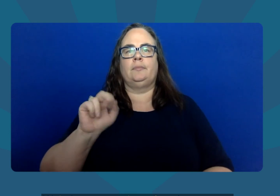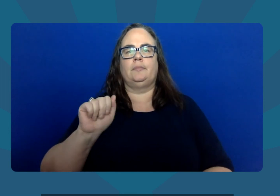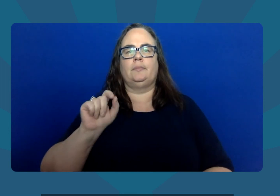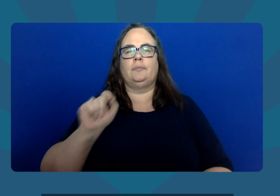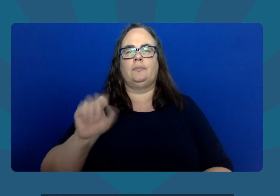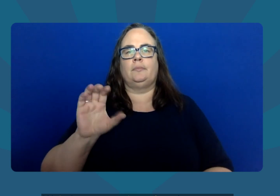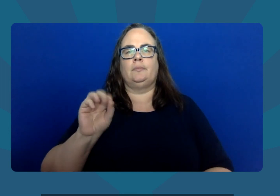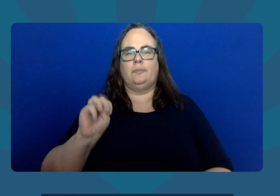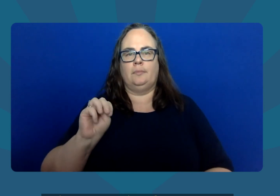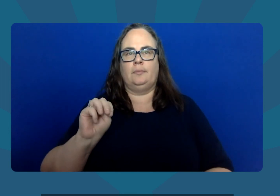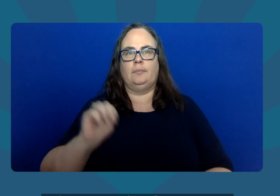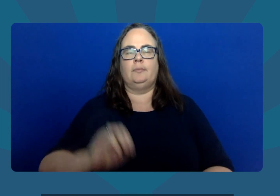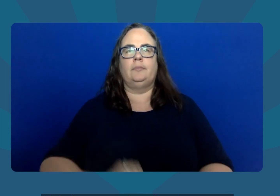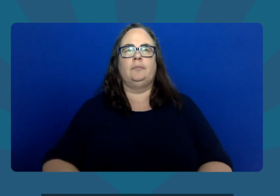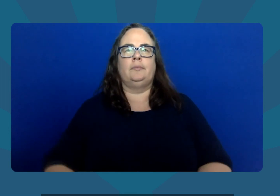www.salmanforarizona.com.